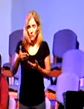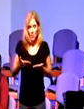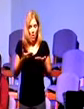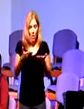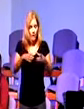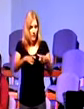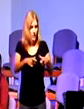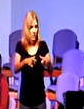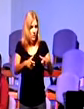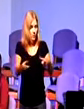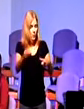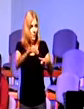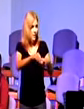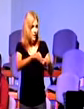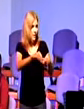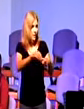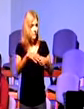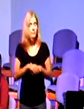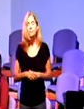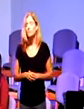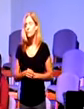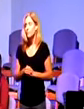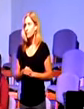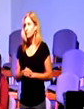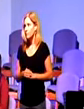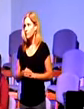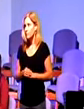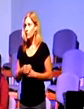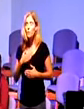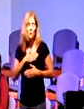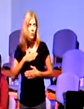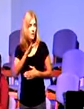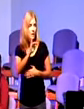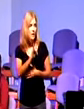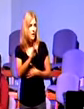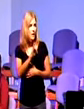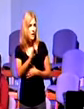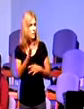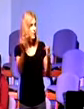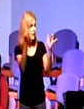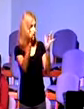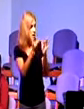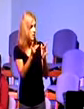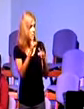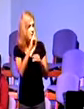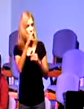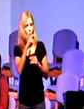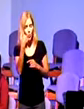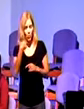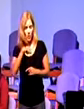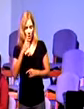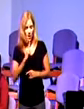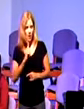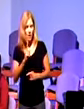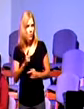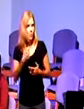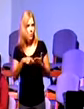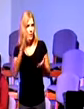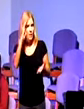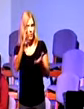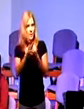plate comes by, you can put that card in the offering plate. We'd greatly appreciate that, and we can be in contact with you about who we are and what we believe as a